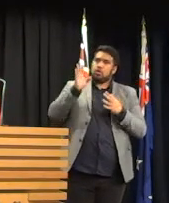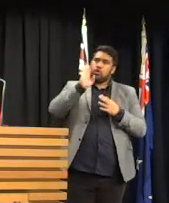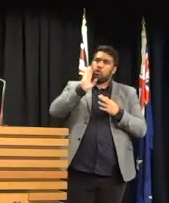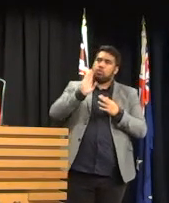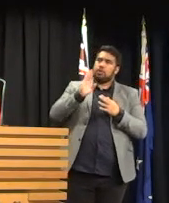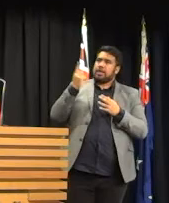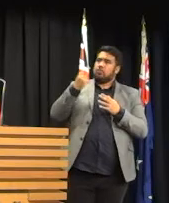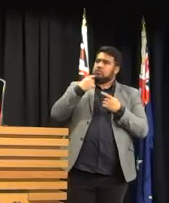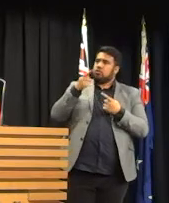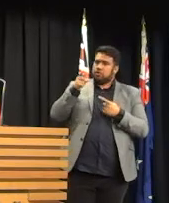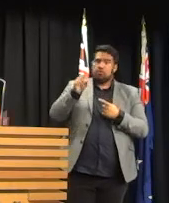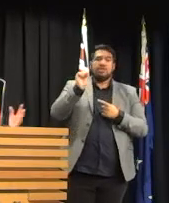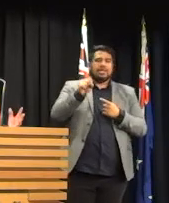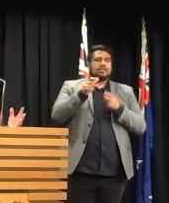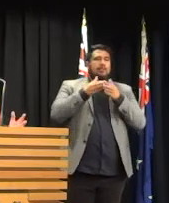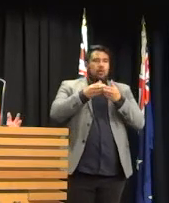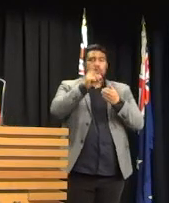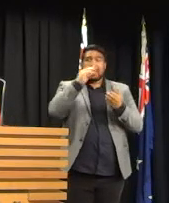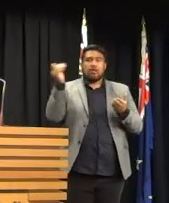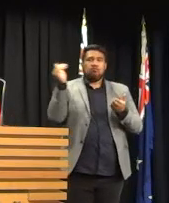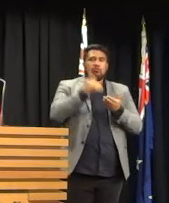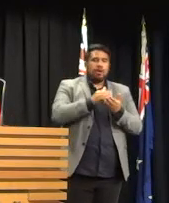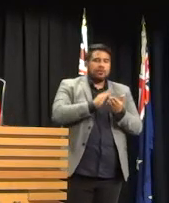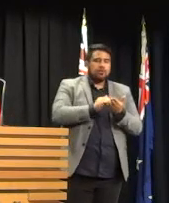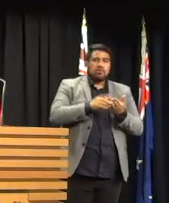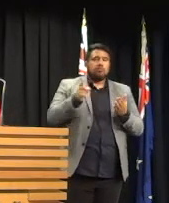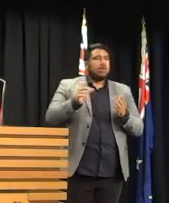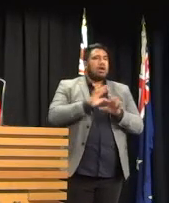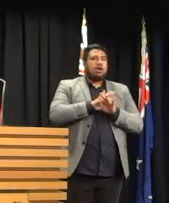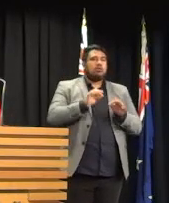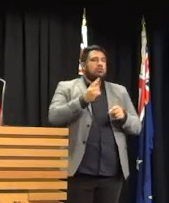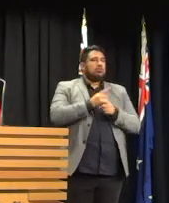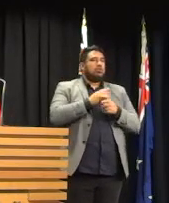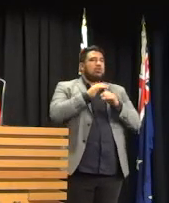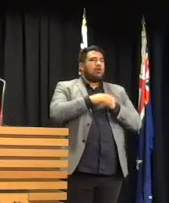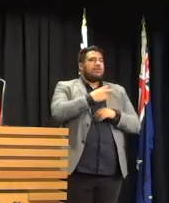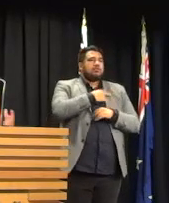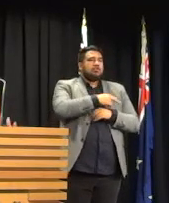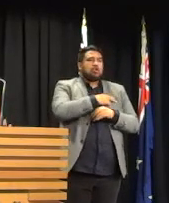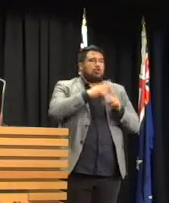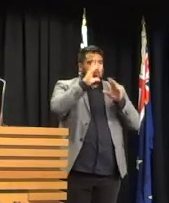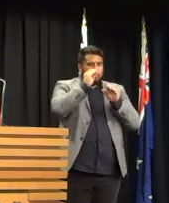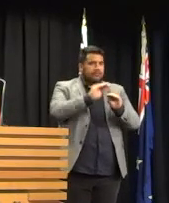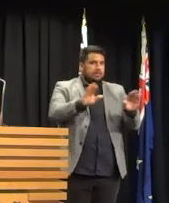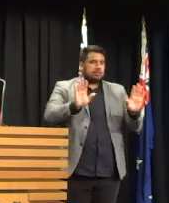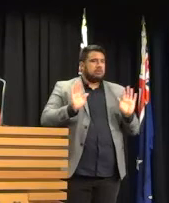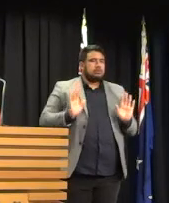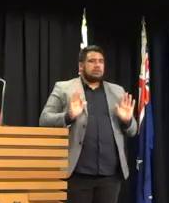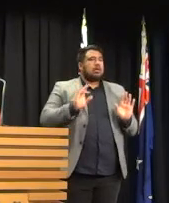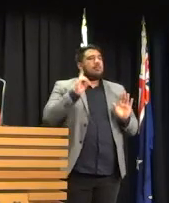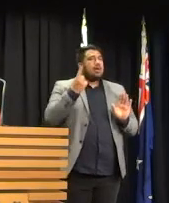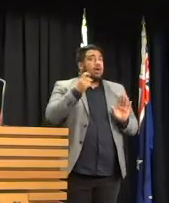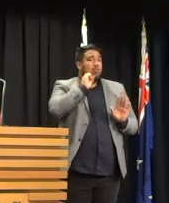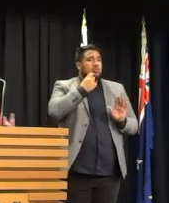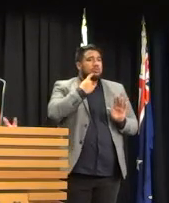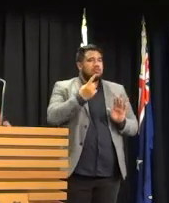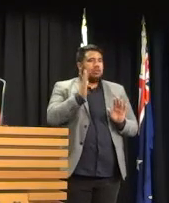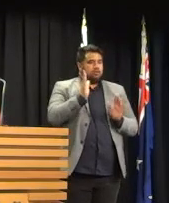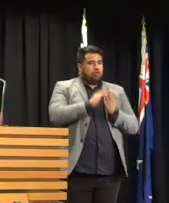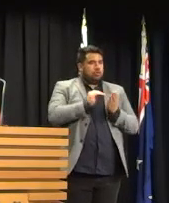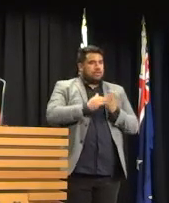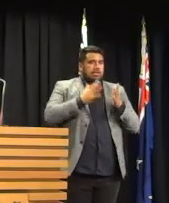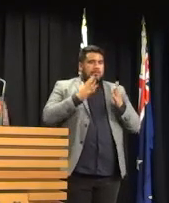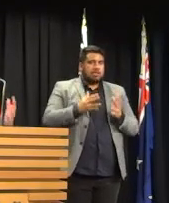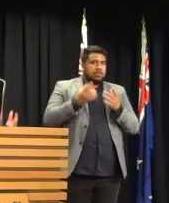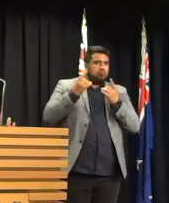New Zealand at all? I don't discuss the content of security briefings. What I would say is that we have to be vigilant enough